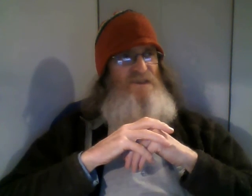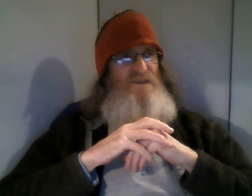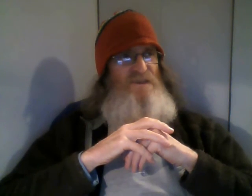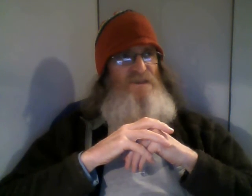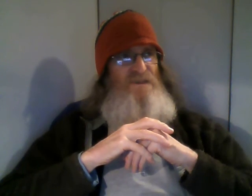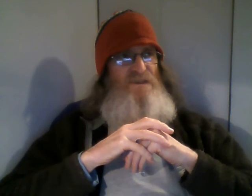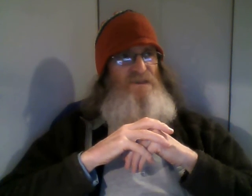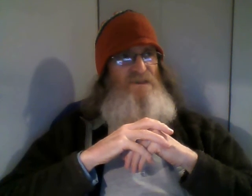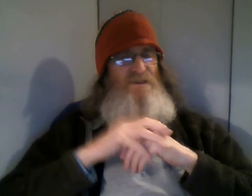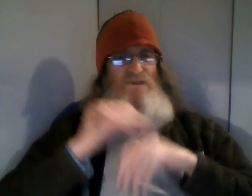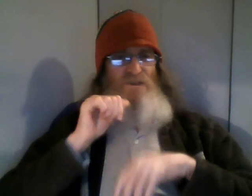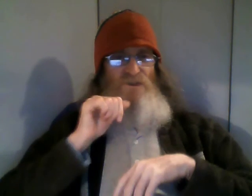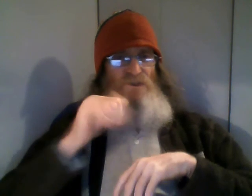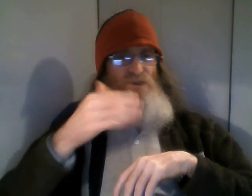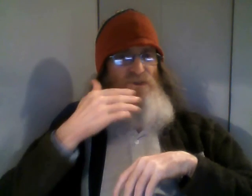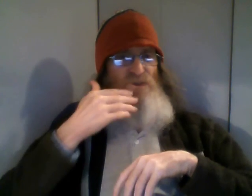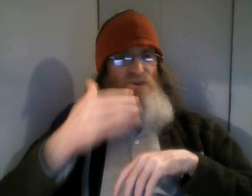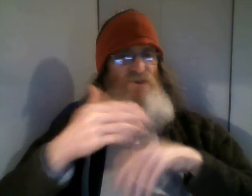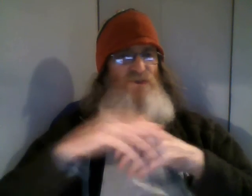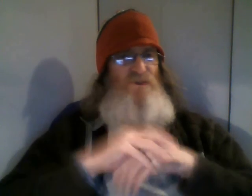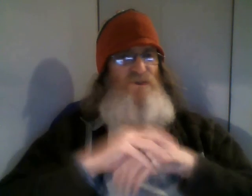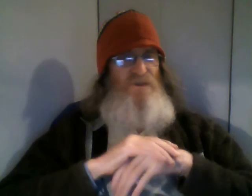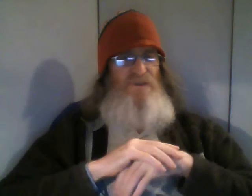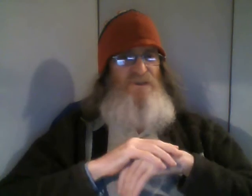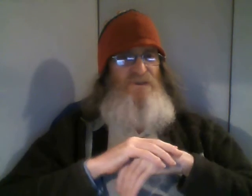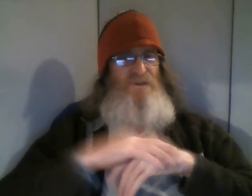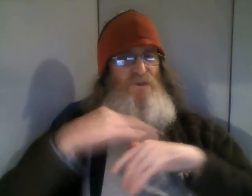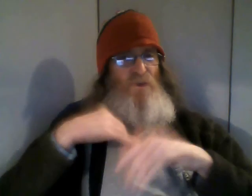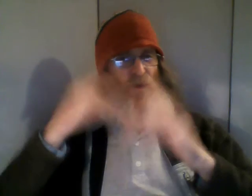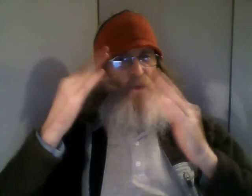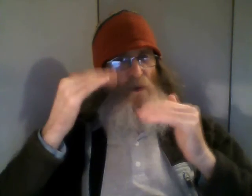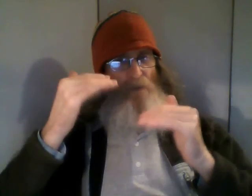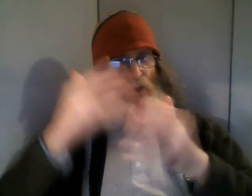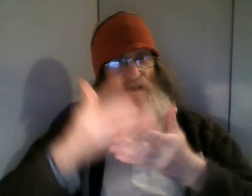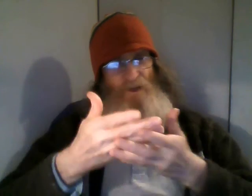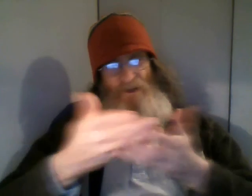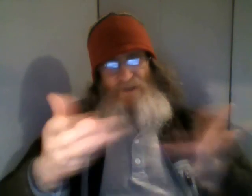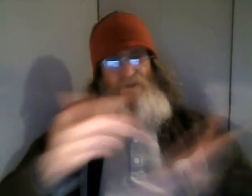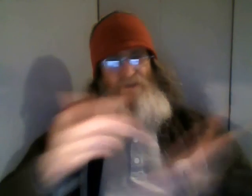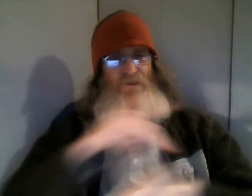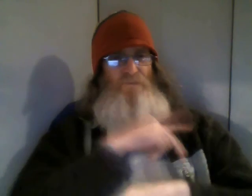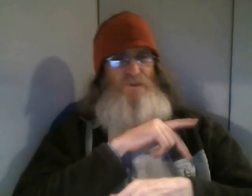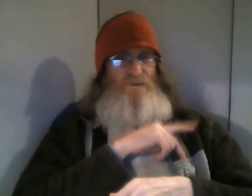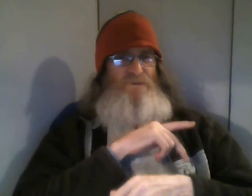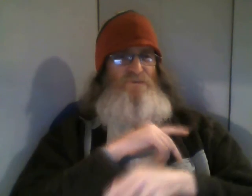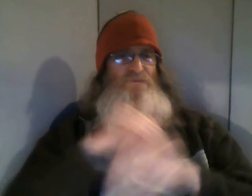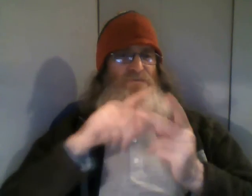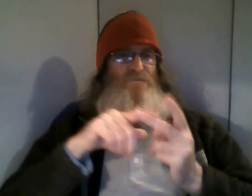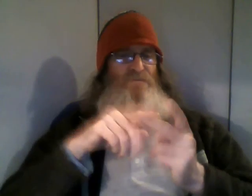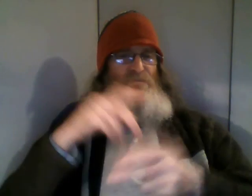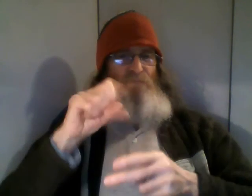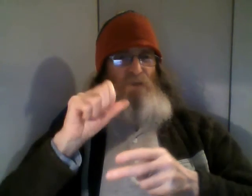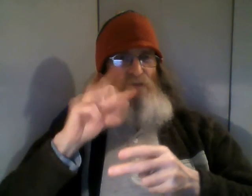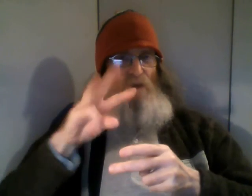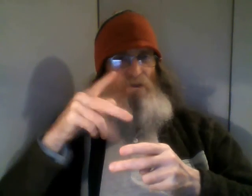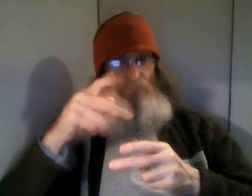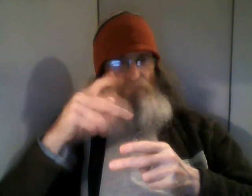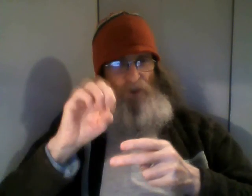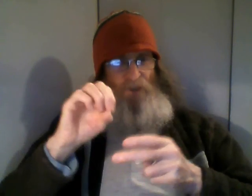hypothermia. Causes disorientation, organ failure. If this guy's temperature doesn't get up fast, he's gonna die. How is undressing him help? We're gonna do this the